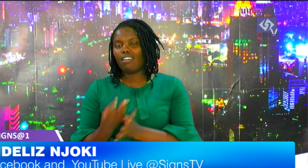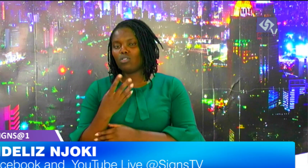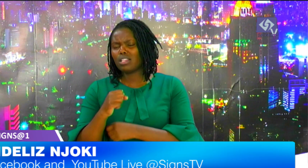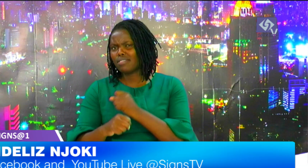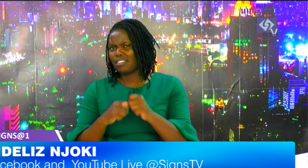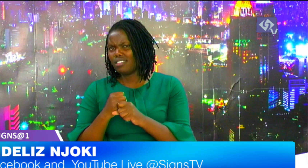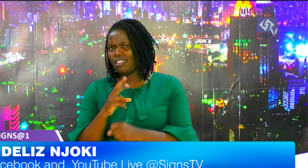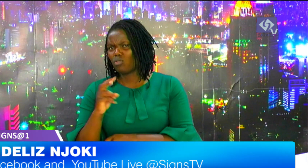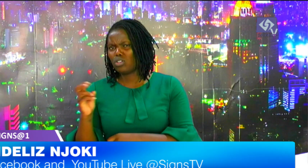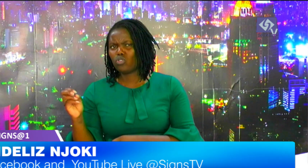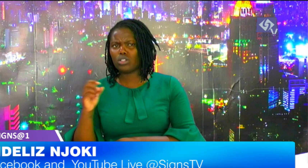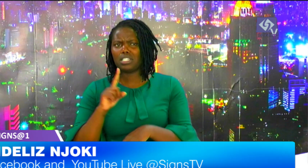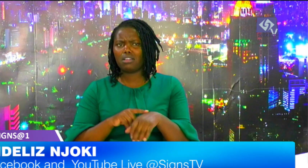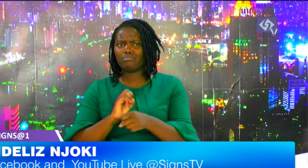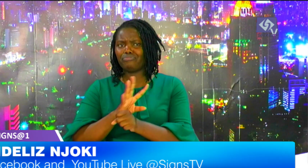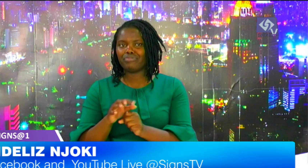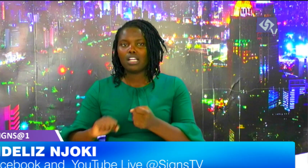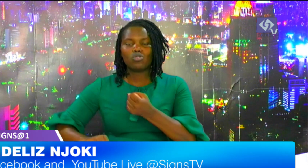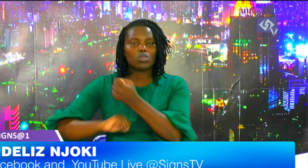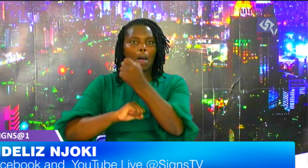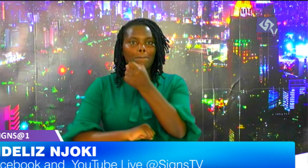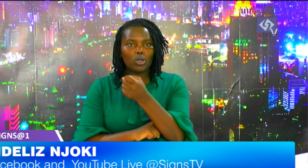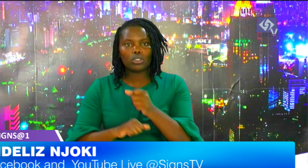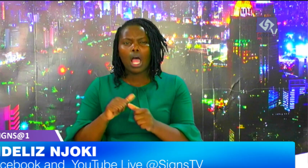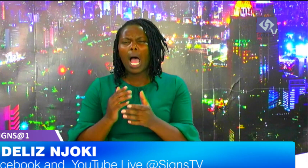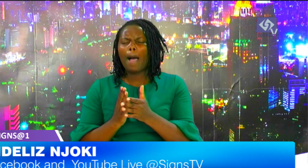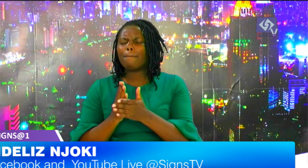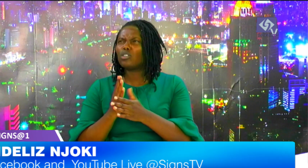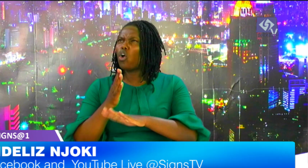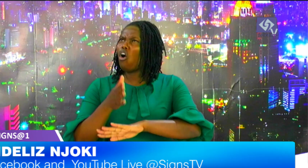launched in 2020, supports over 500